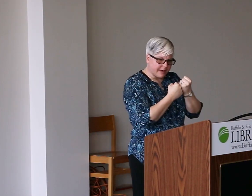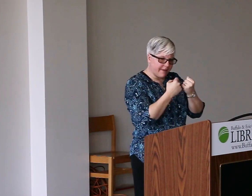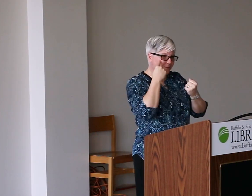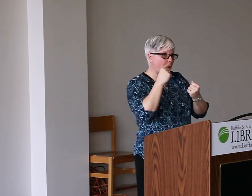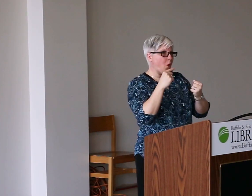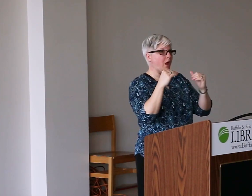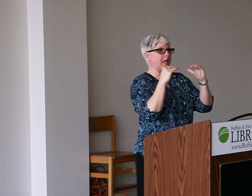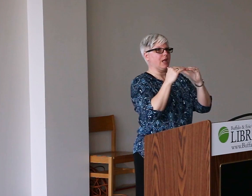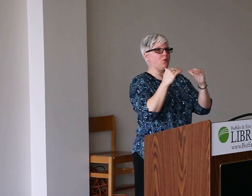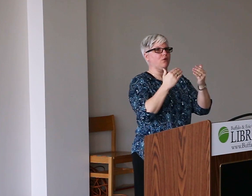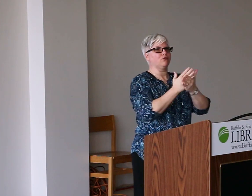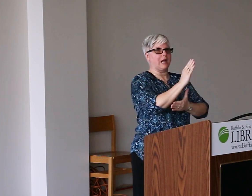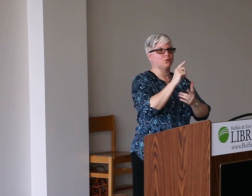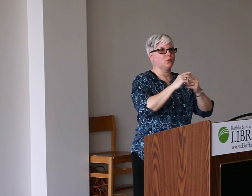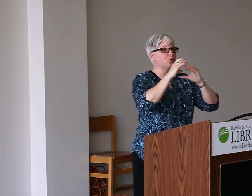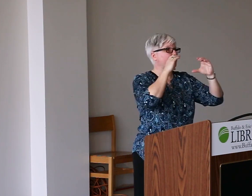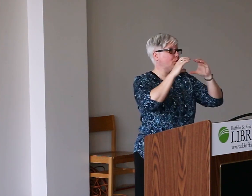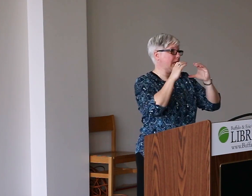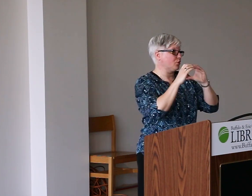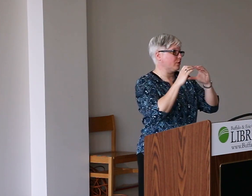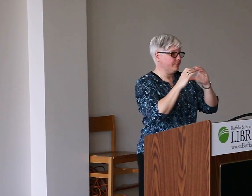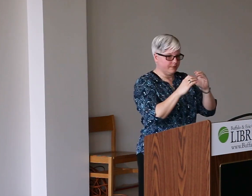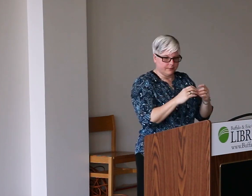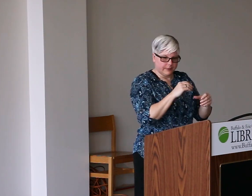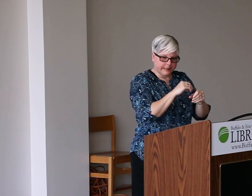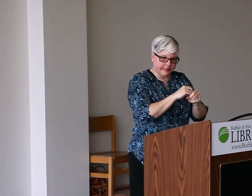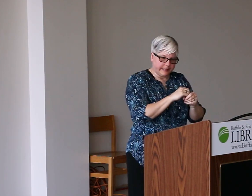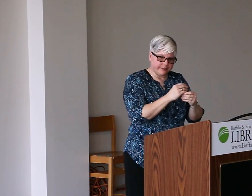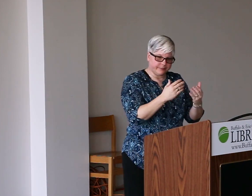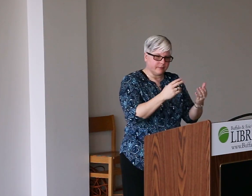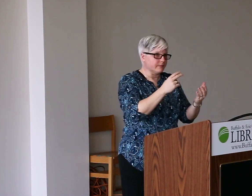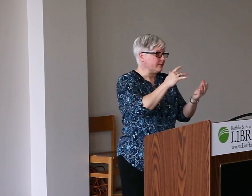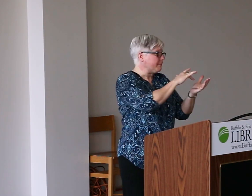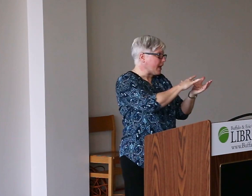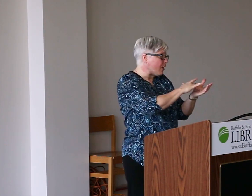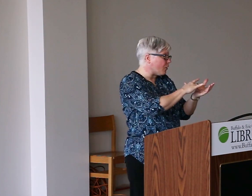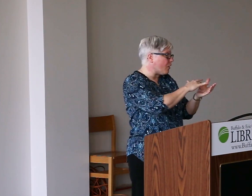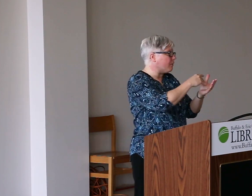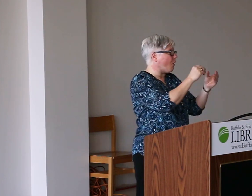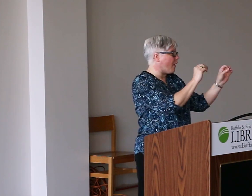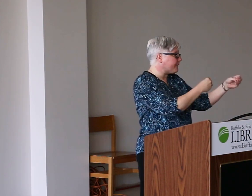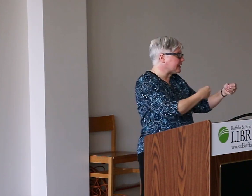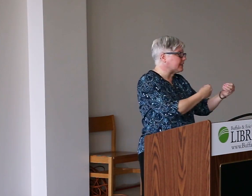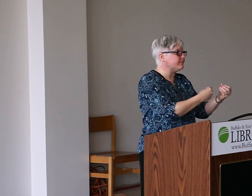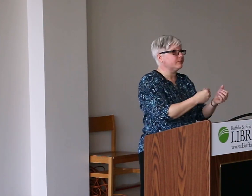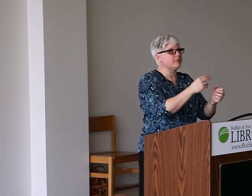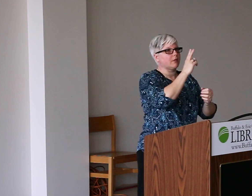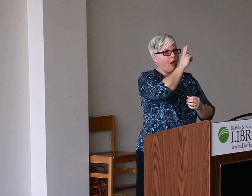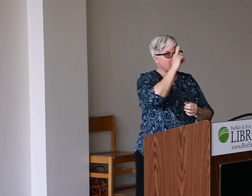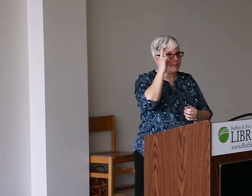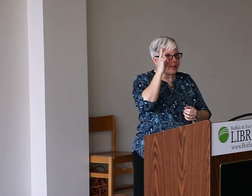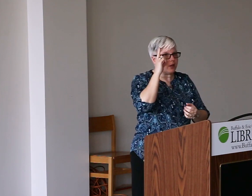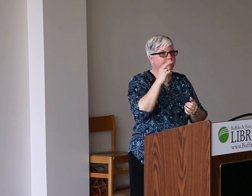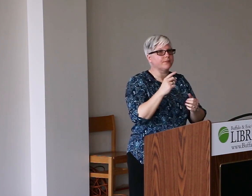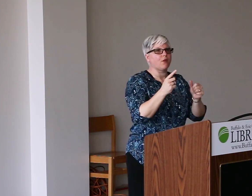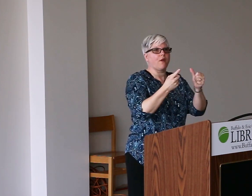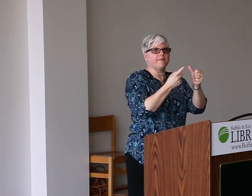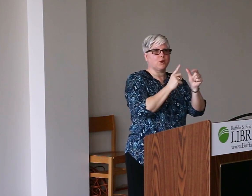provide advocacy for equal rights and access to communication in medical offices,